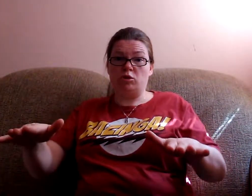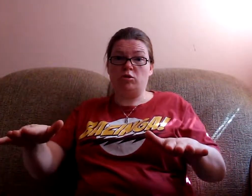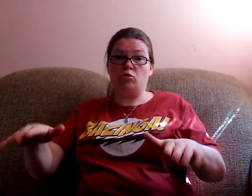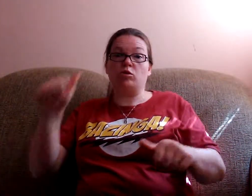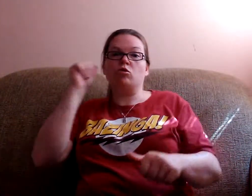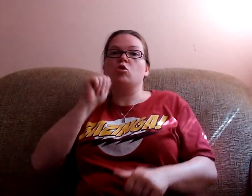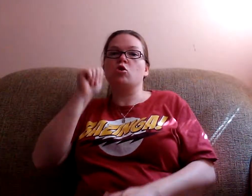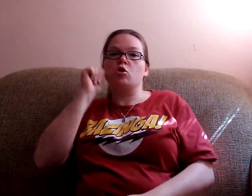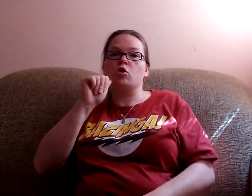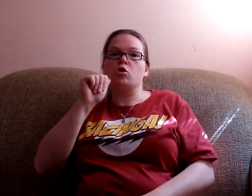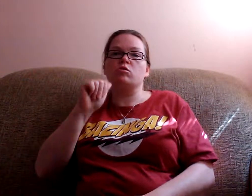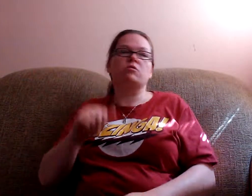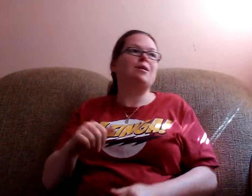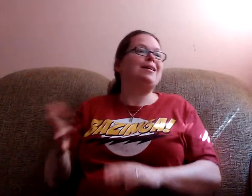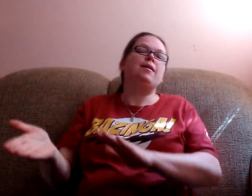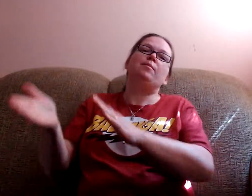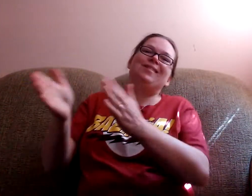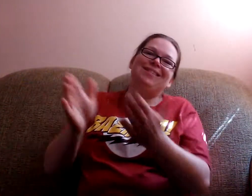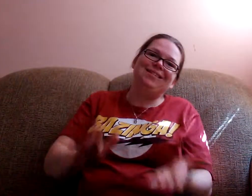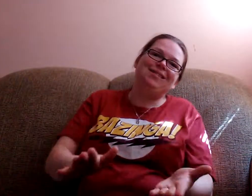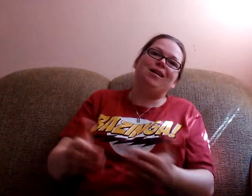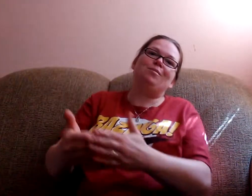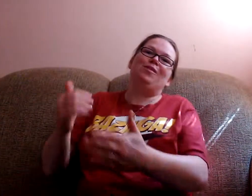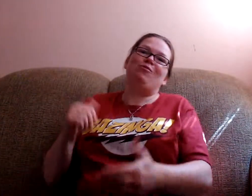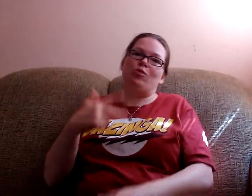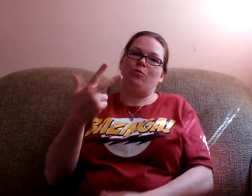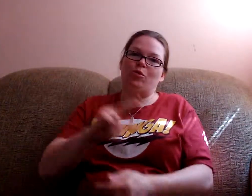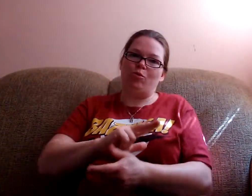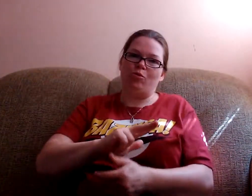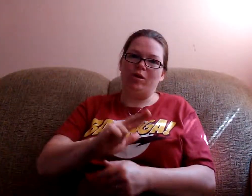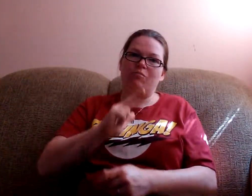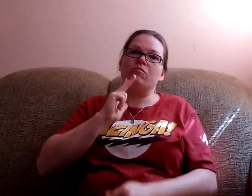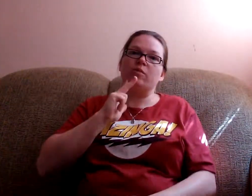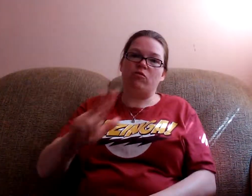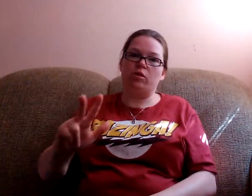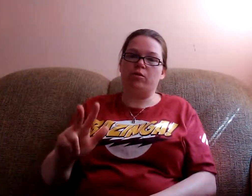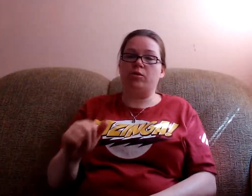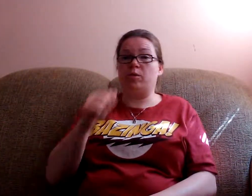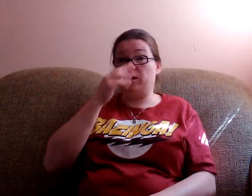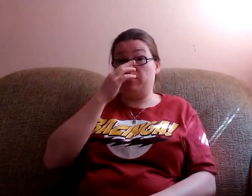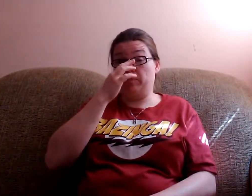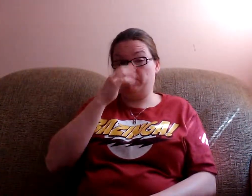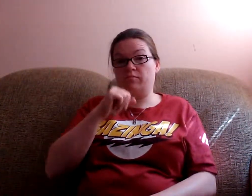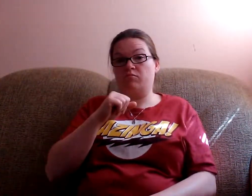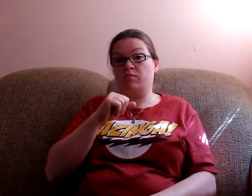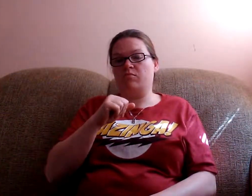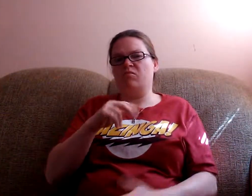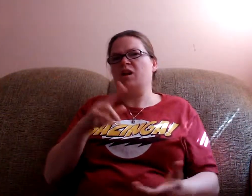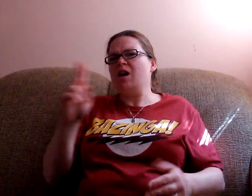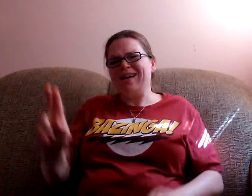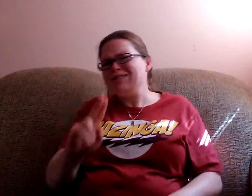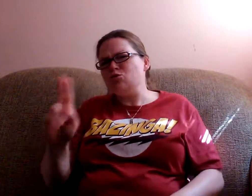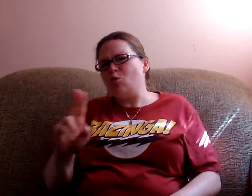unusual thing either at this time in England. You, first of all, no birth control, and so a woman popped babies out every year.